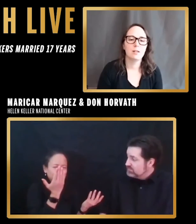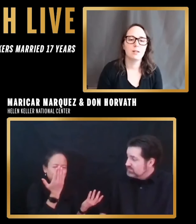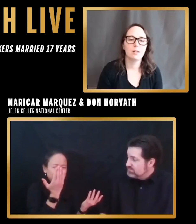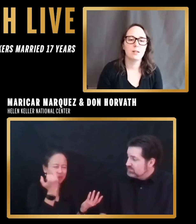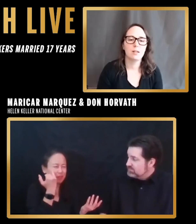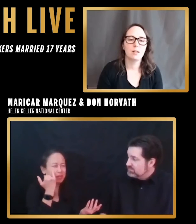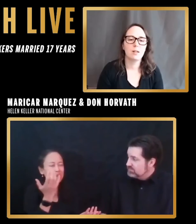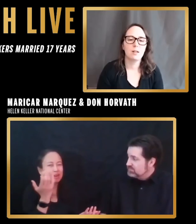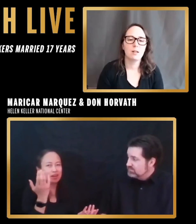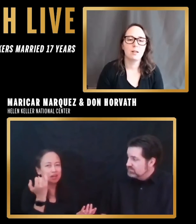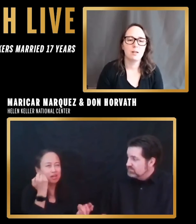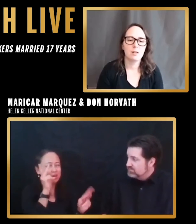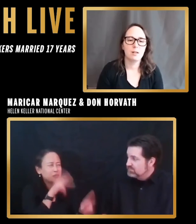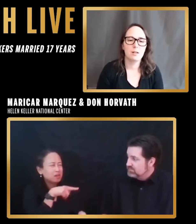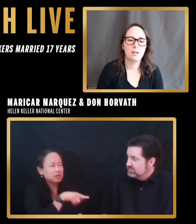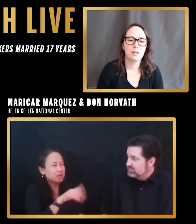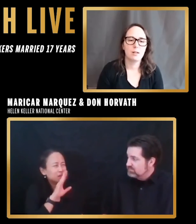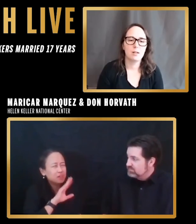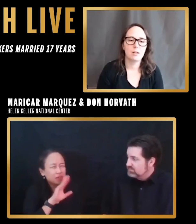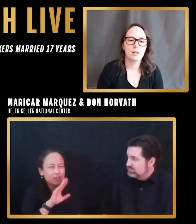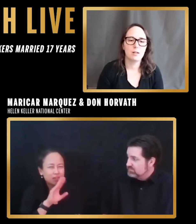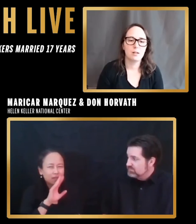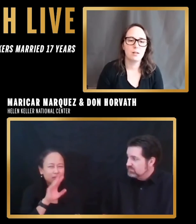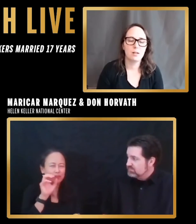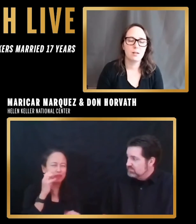body language through the hand.